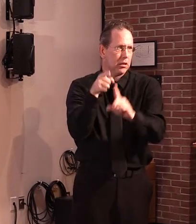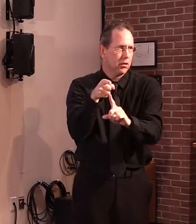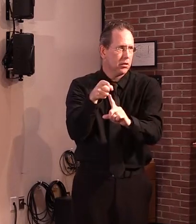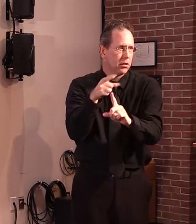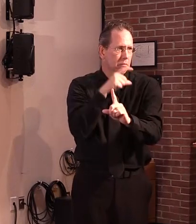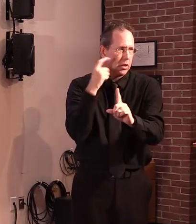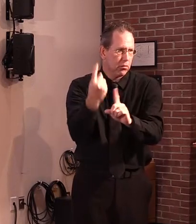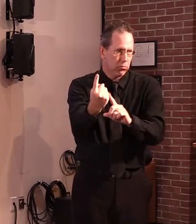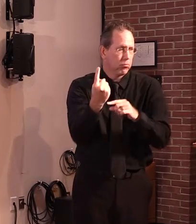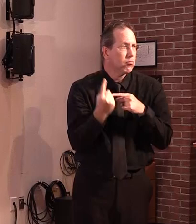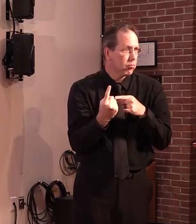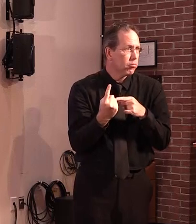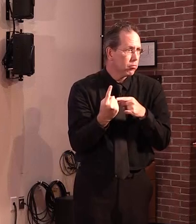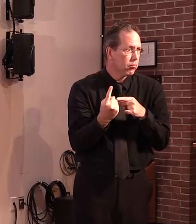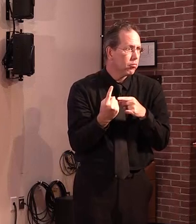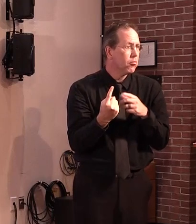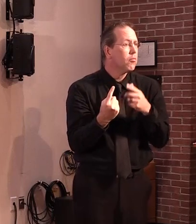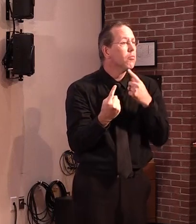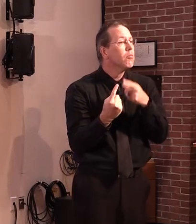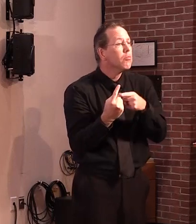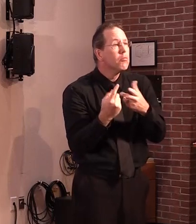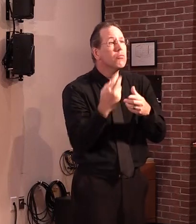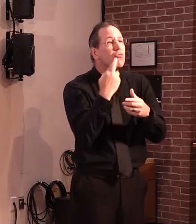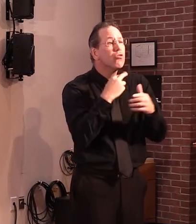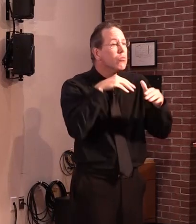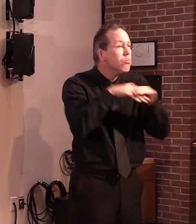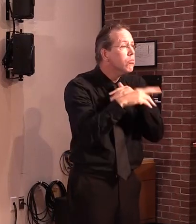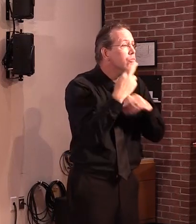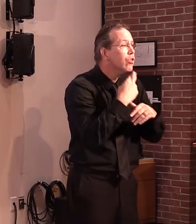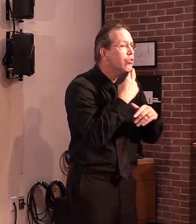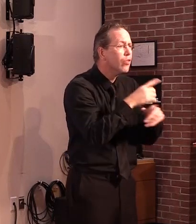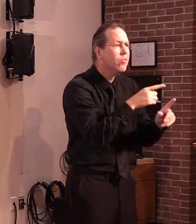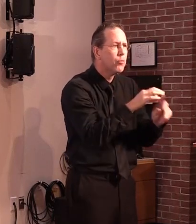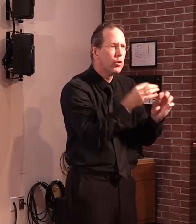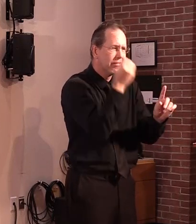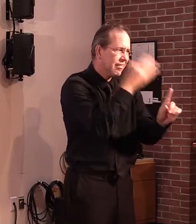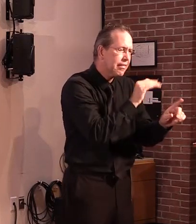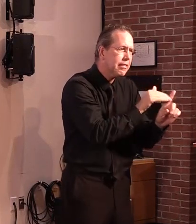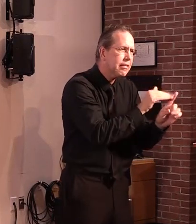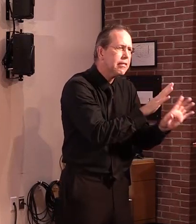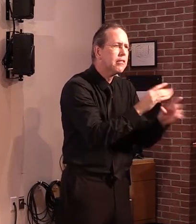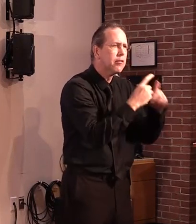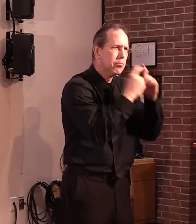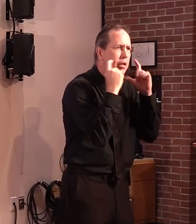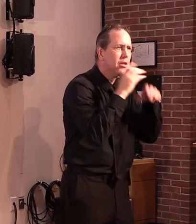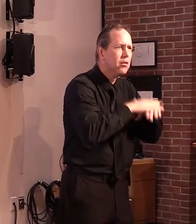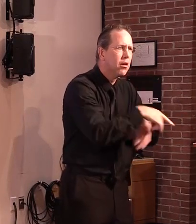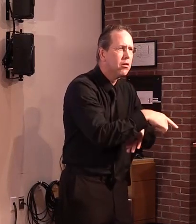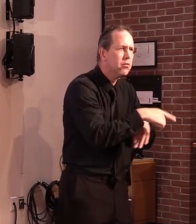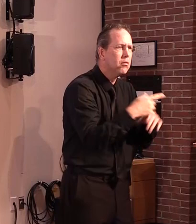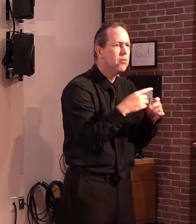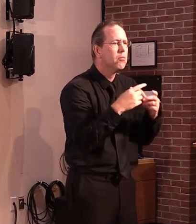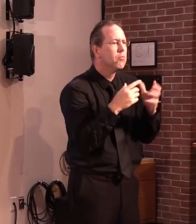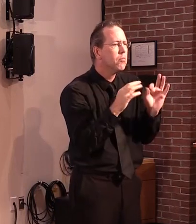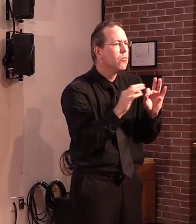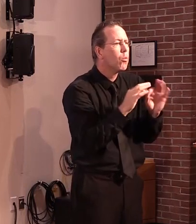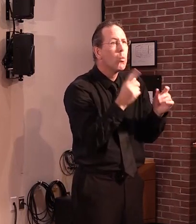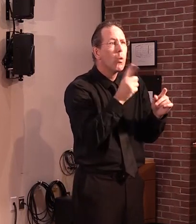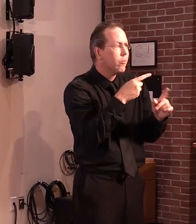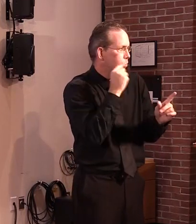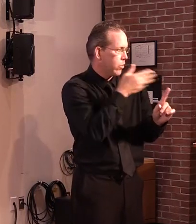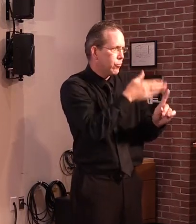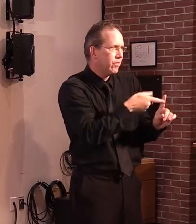consistent, particularly when you're in a situation where you don't really have any idea of the test positivity of people who are coming into